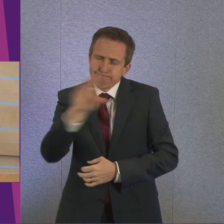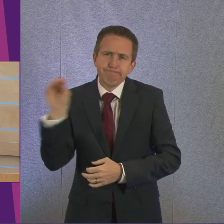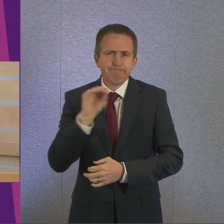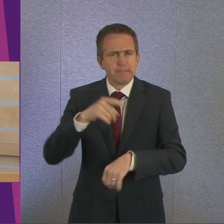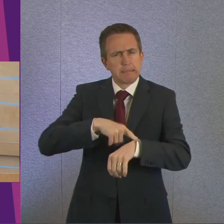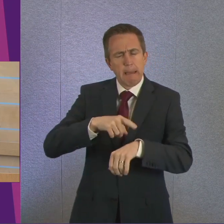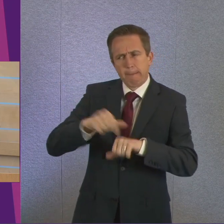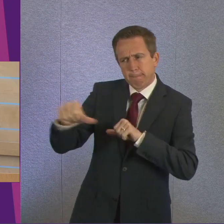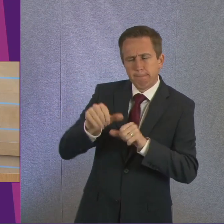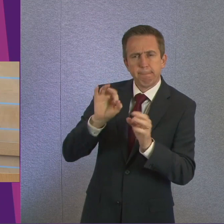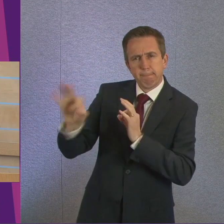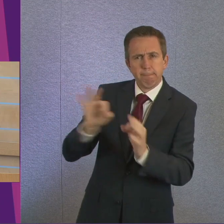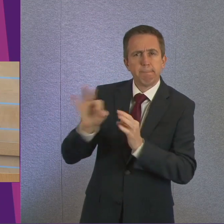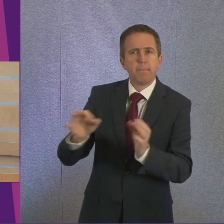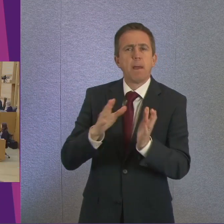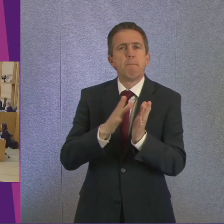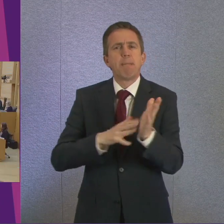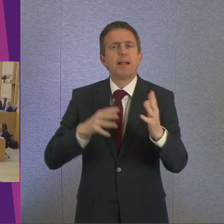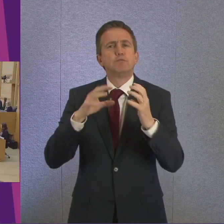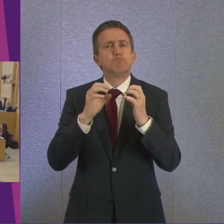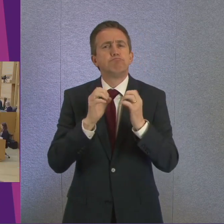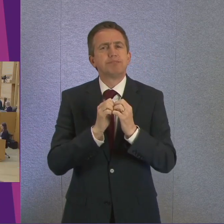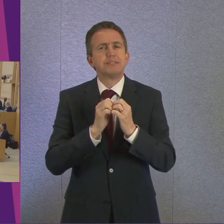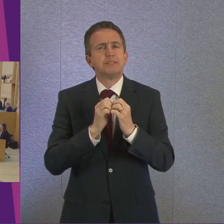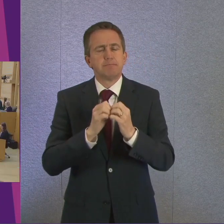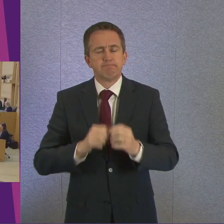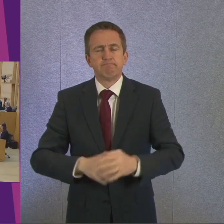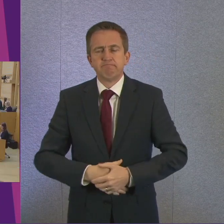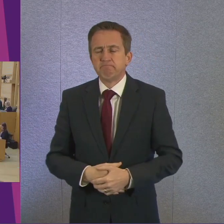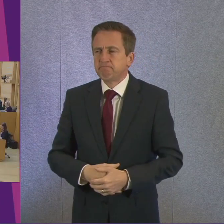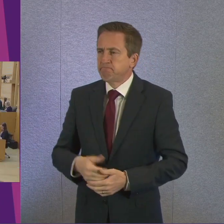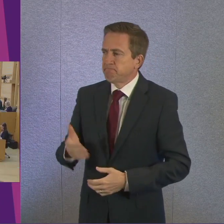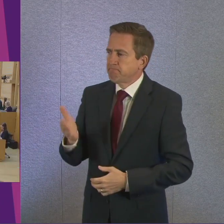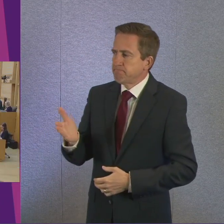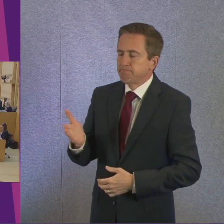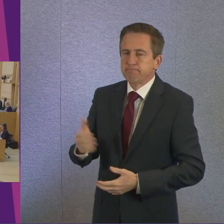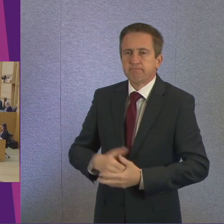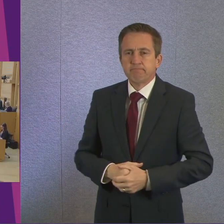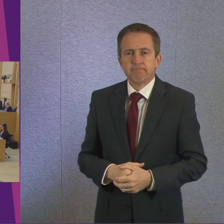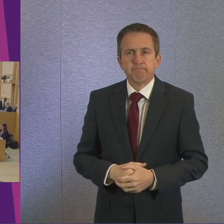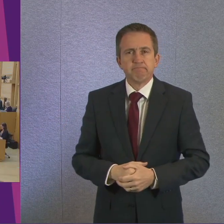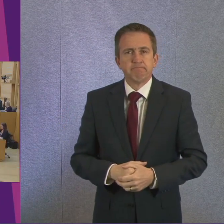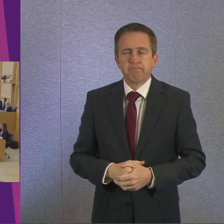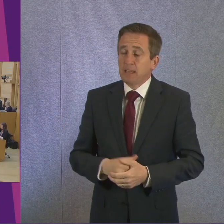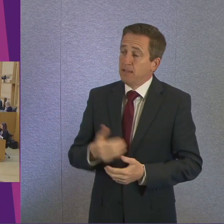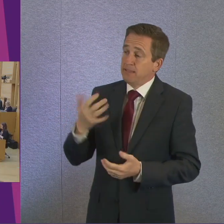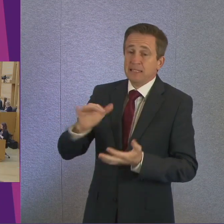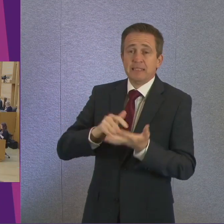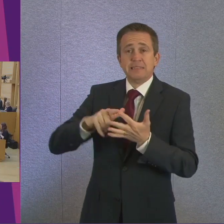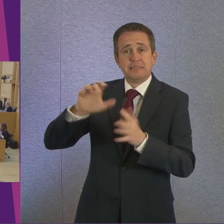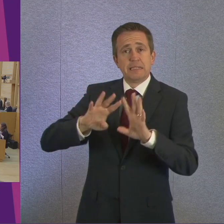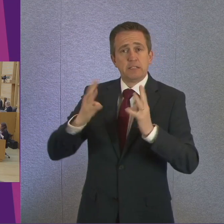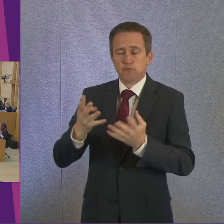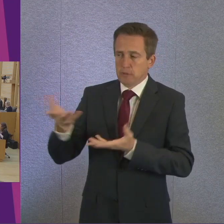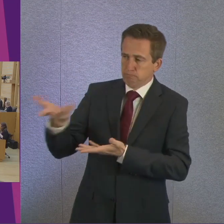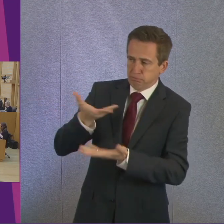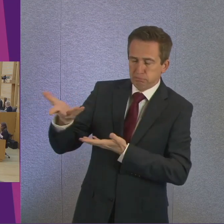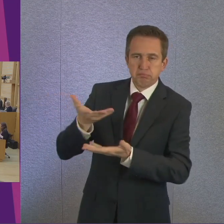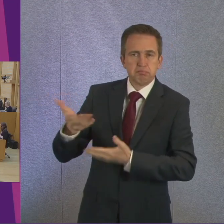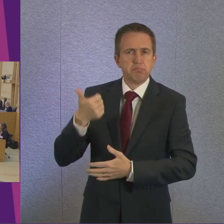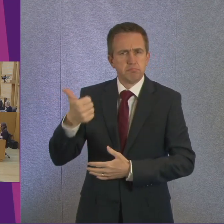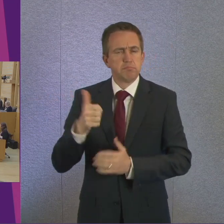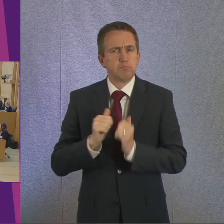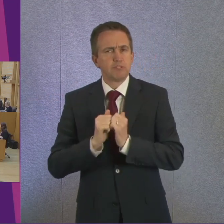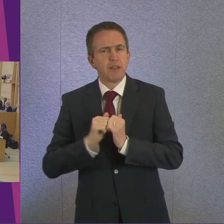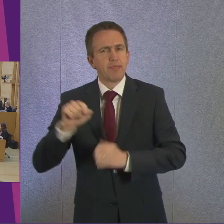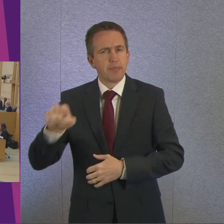similar answers. Miles Briggs. Thank you, Presiding Officer, and can I thank the Cabinet Secretary for advance sight of her statement. Ministers have stated